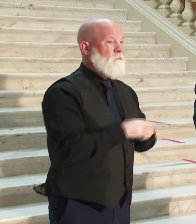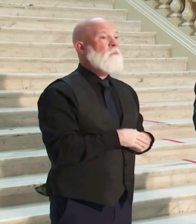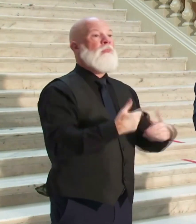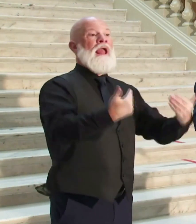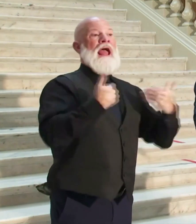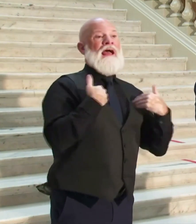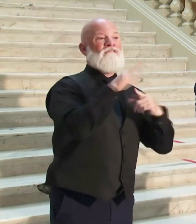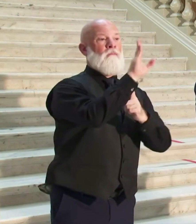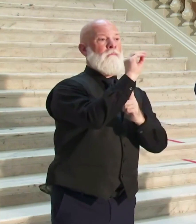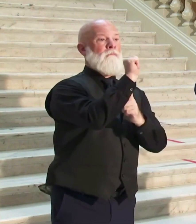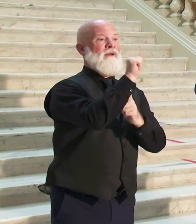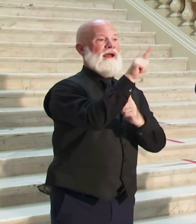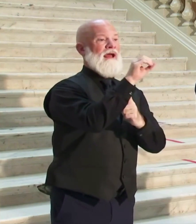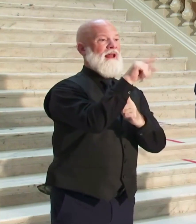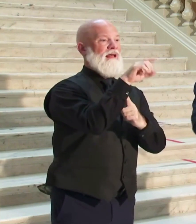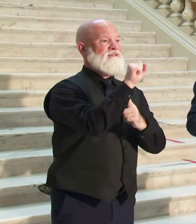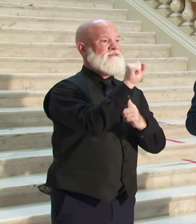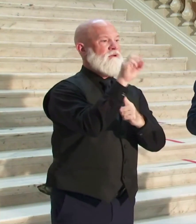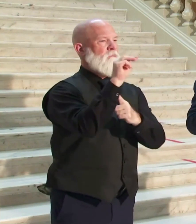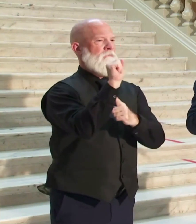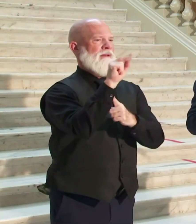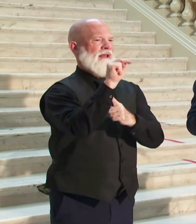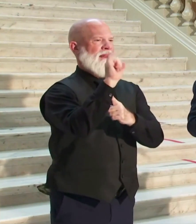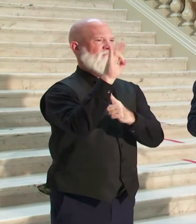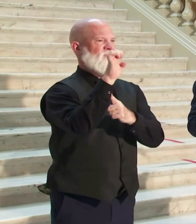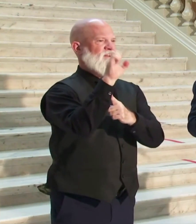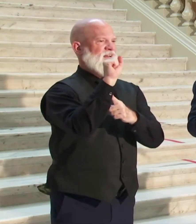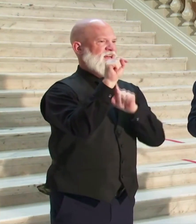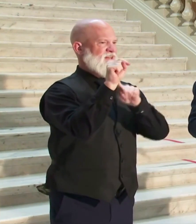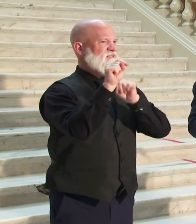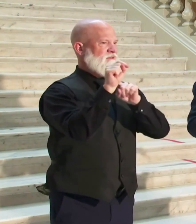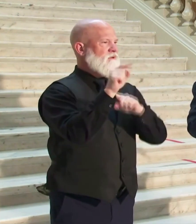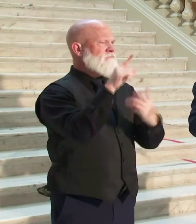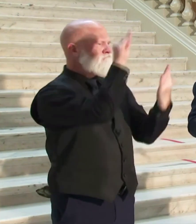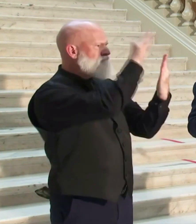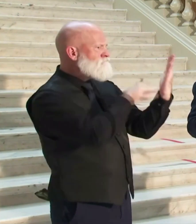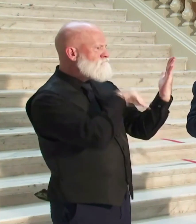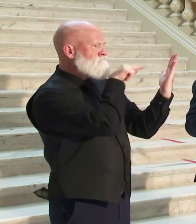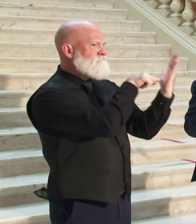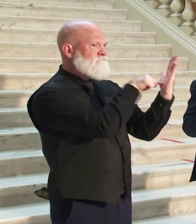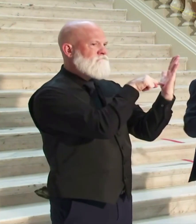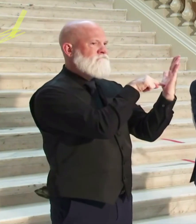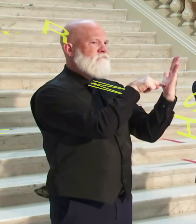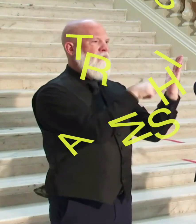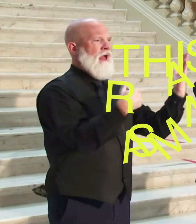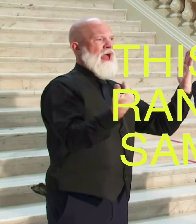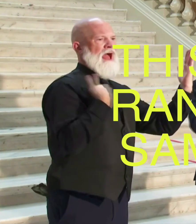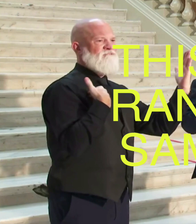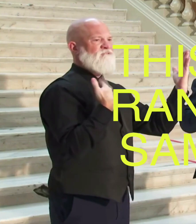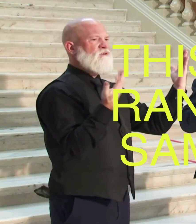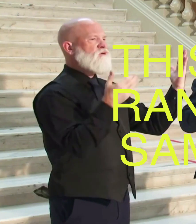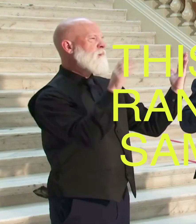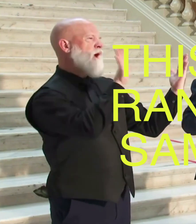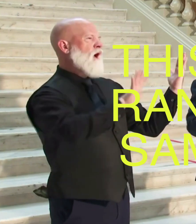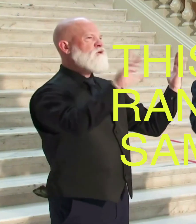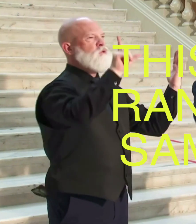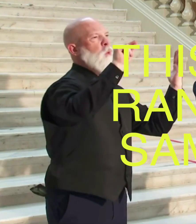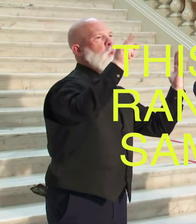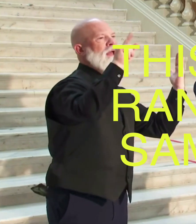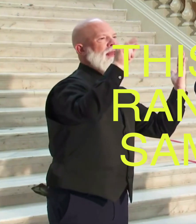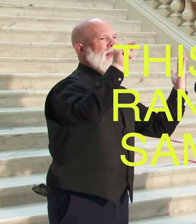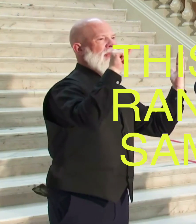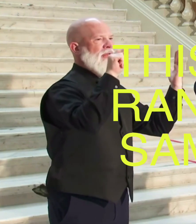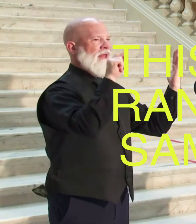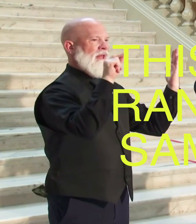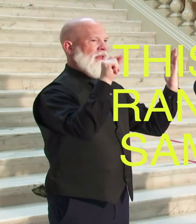manifests. We roll 20 10-sided dice, like from Dungeons and Dragons, and you get random numbers, and you put